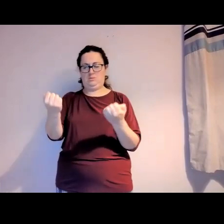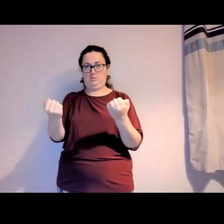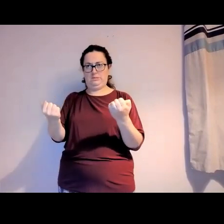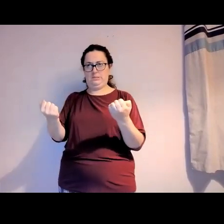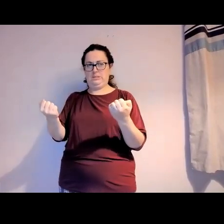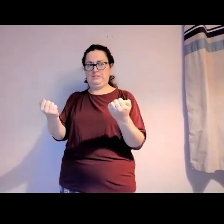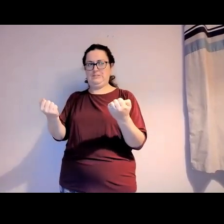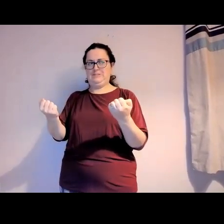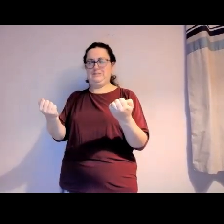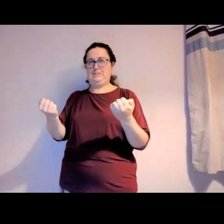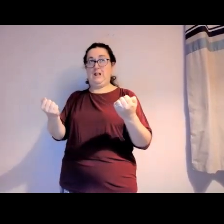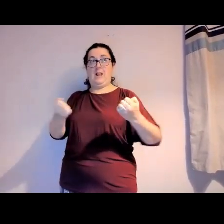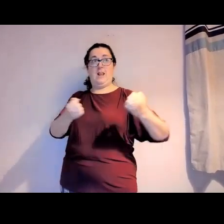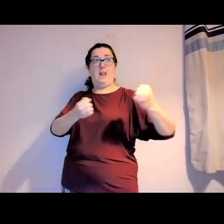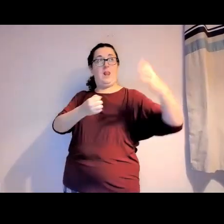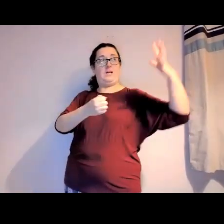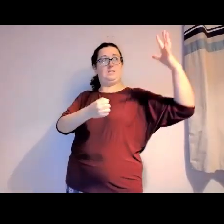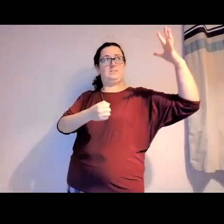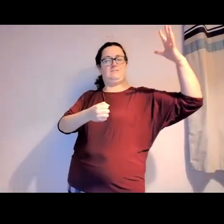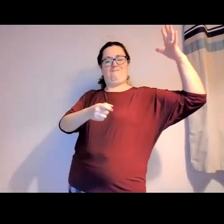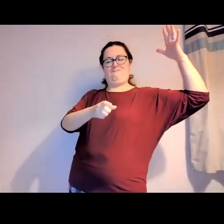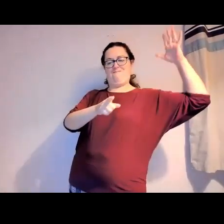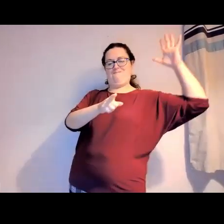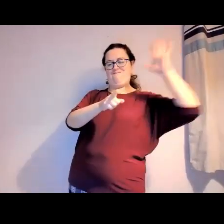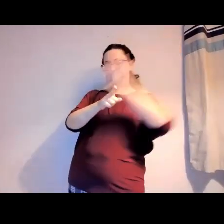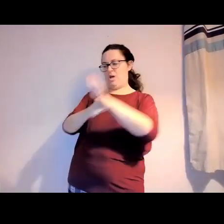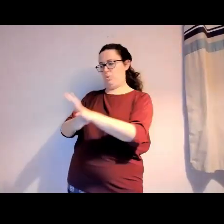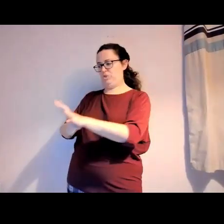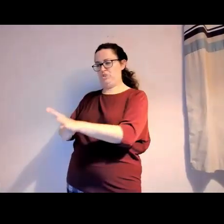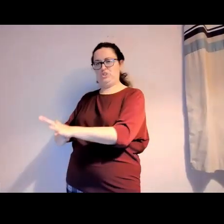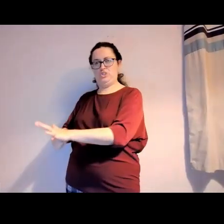pay, the light vanquishing the bright.